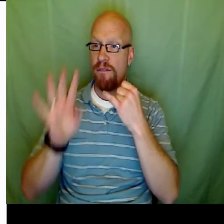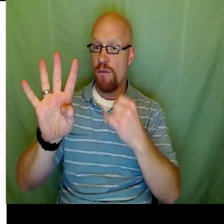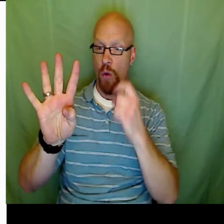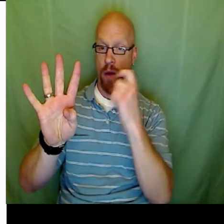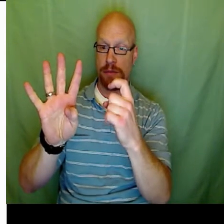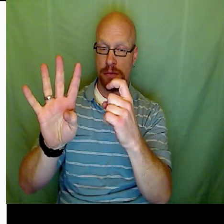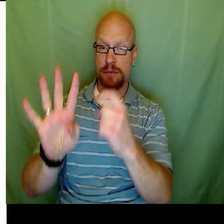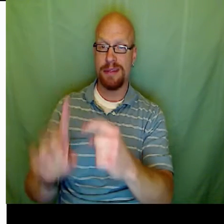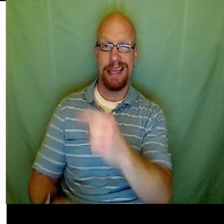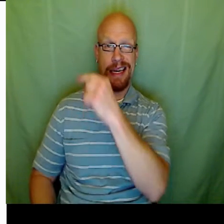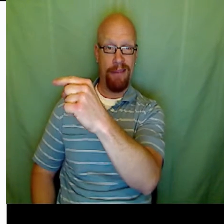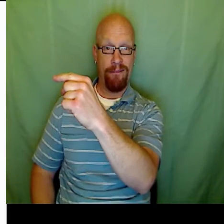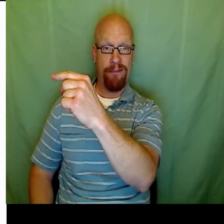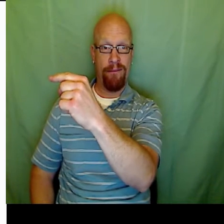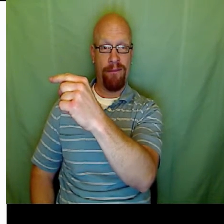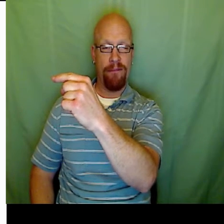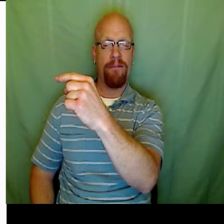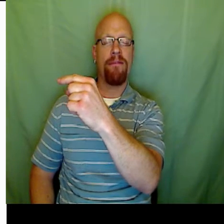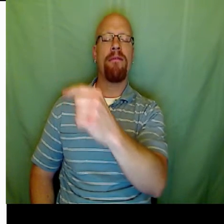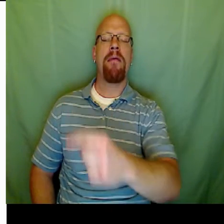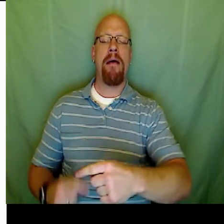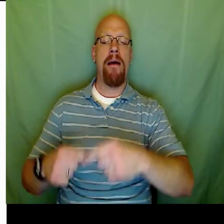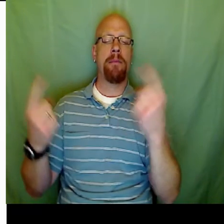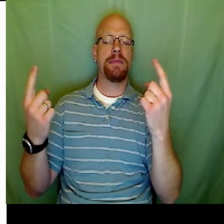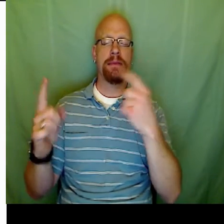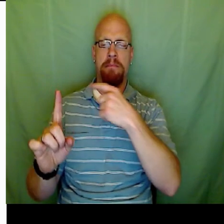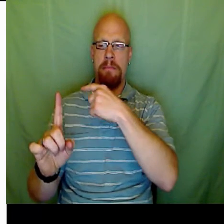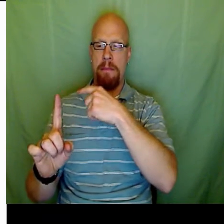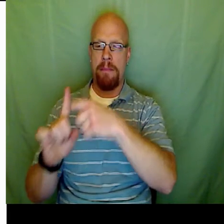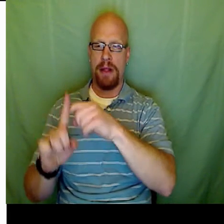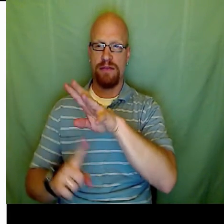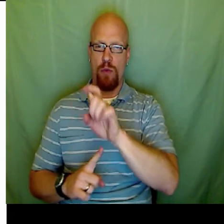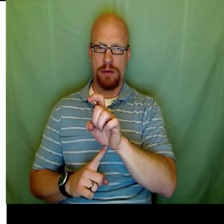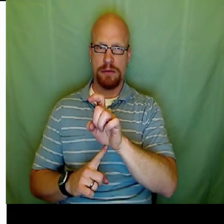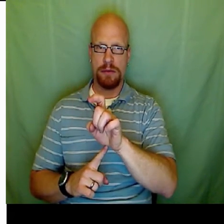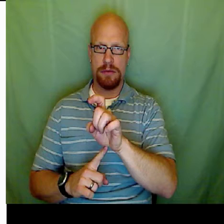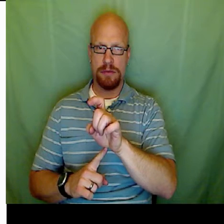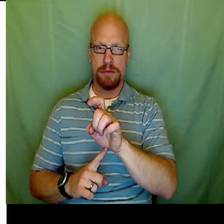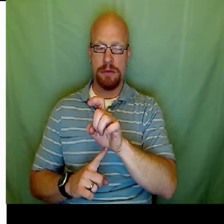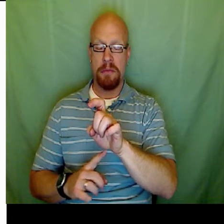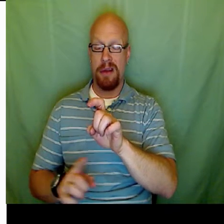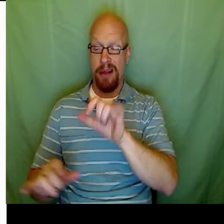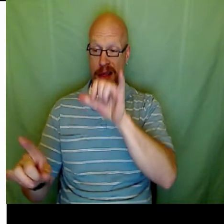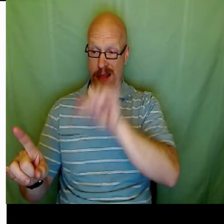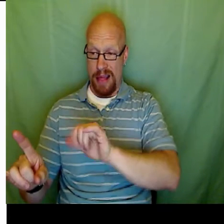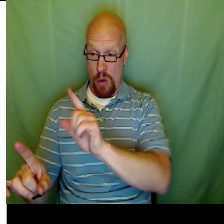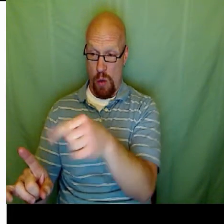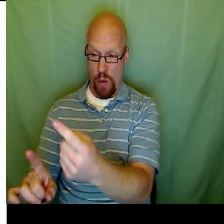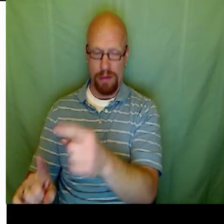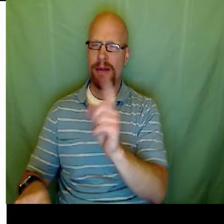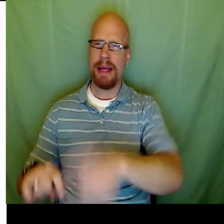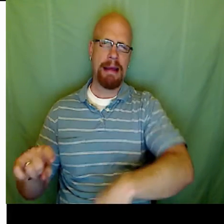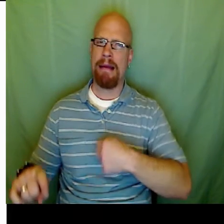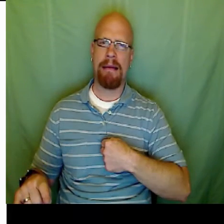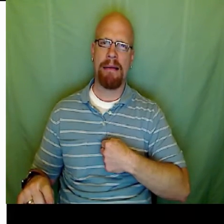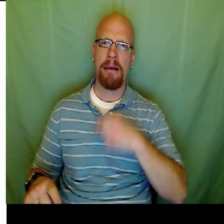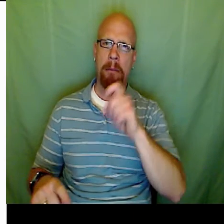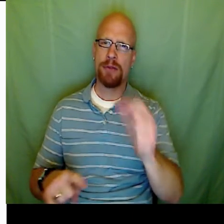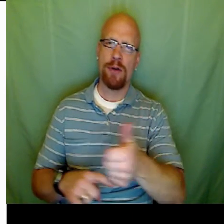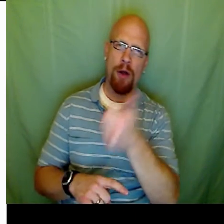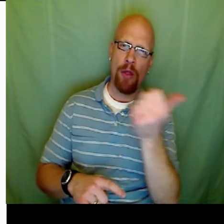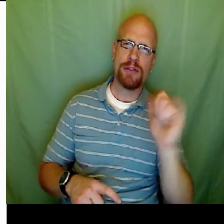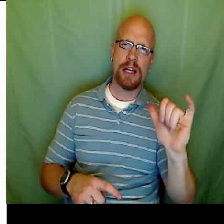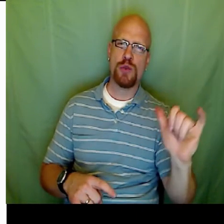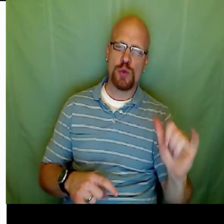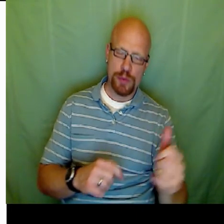We're working in the concept of opposite. Like here I have negative 4x, so I'm going to add 4x to get